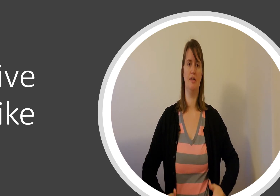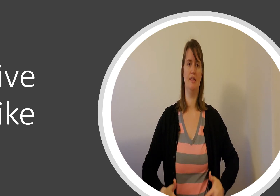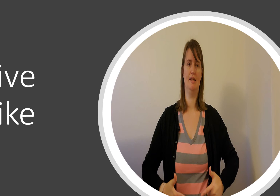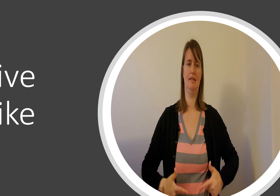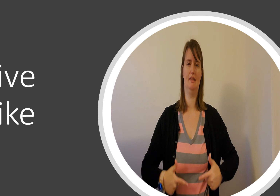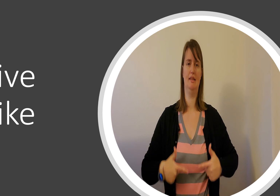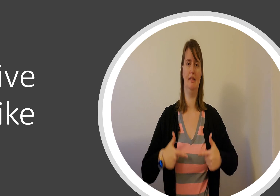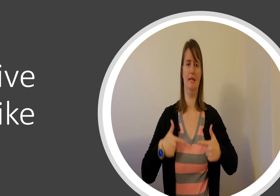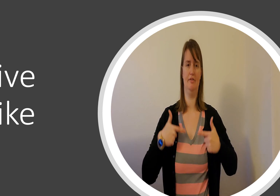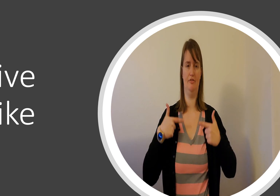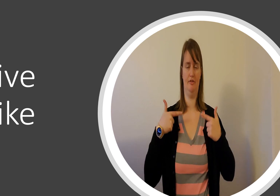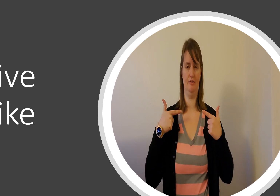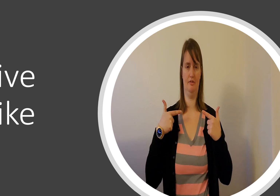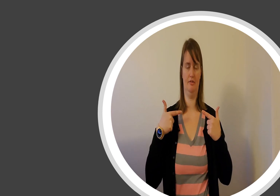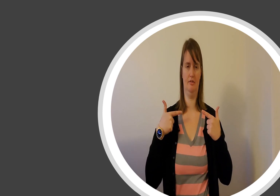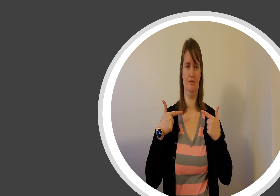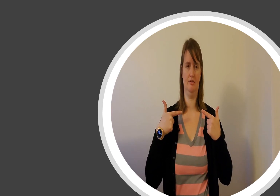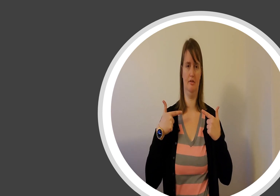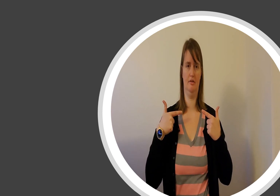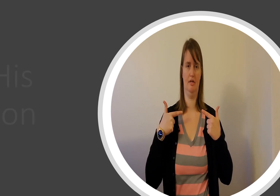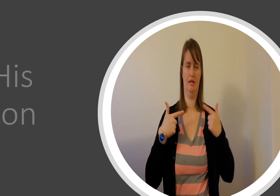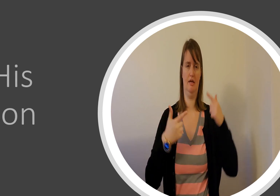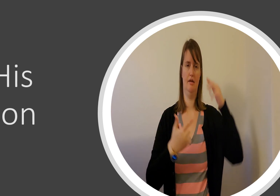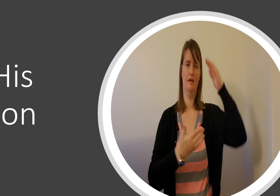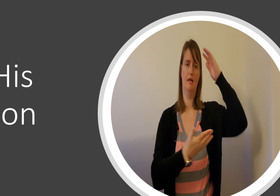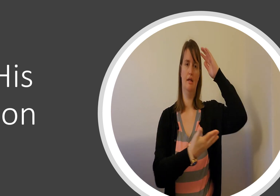So live,